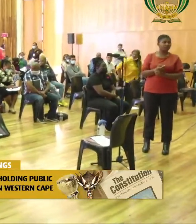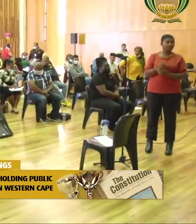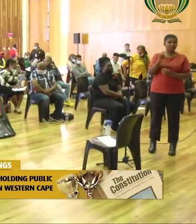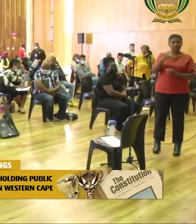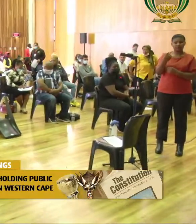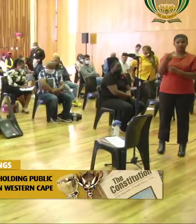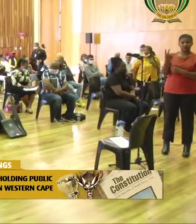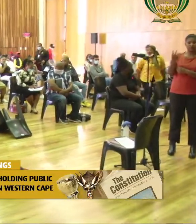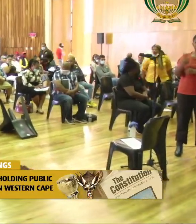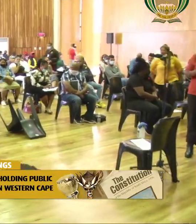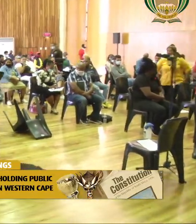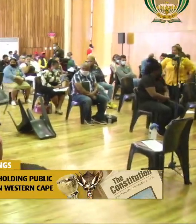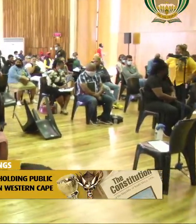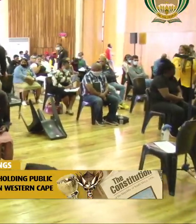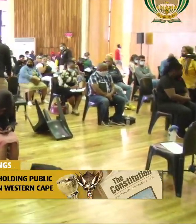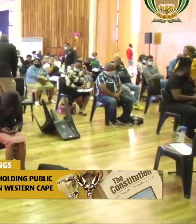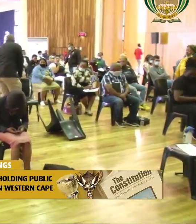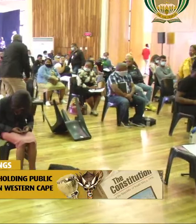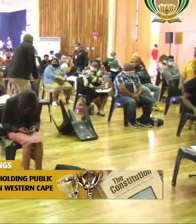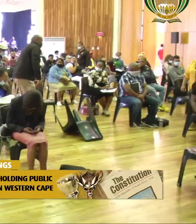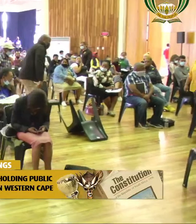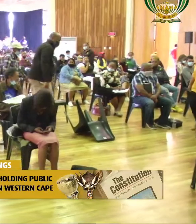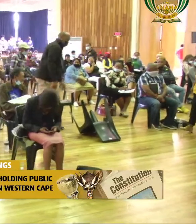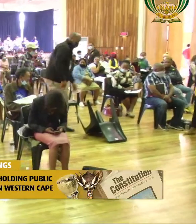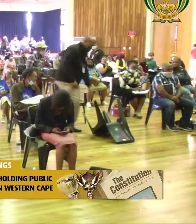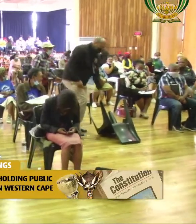Yes, number 2.